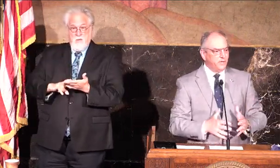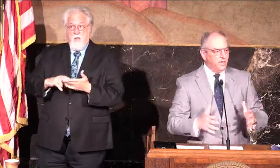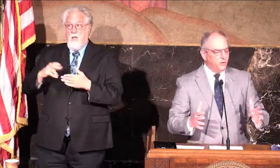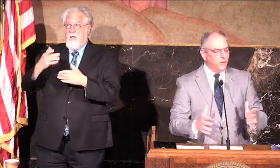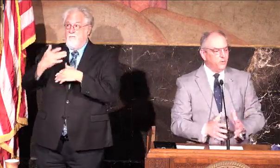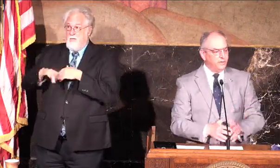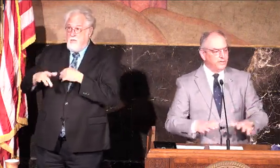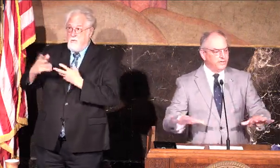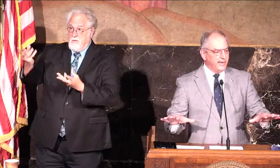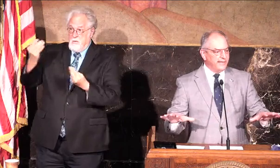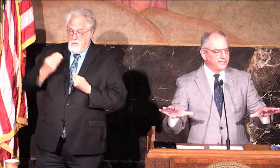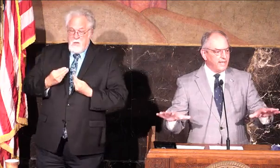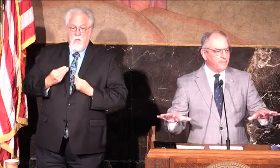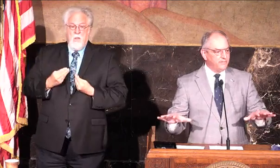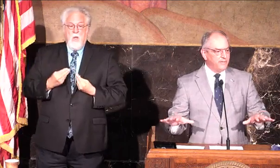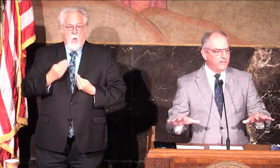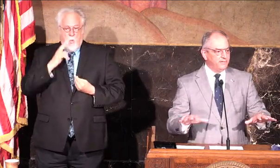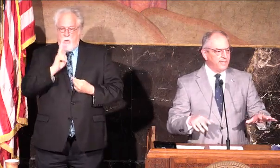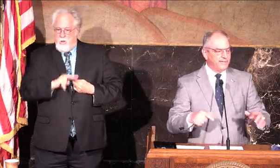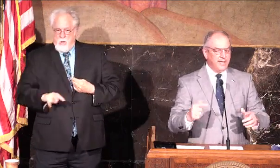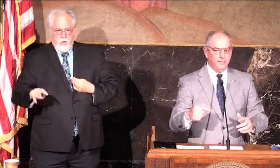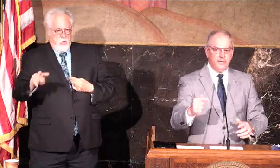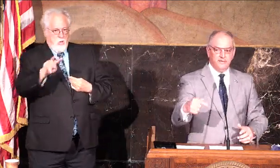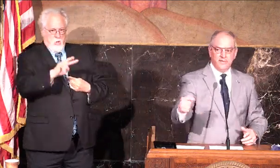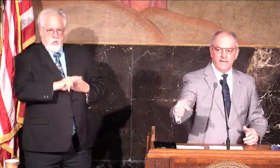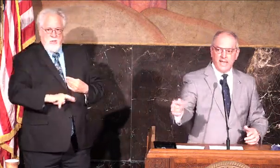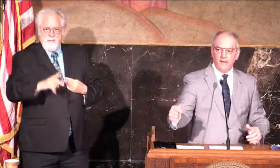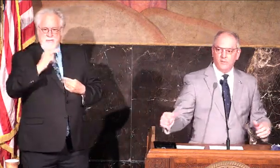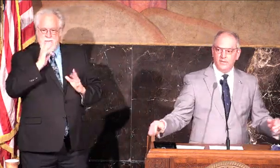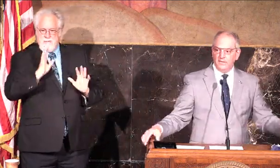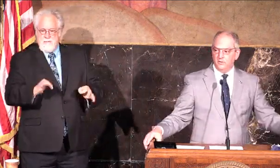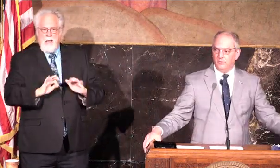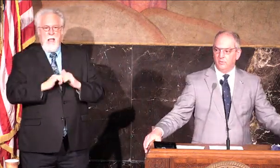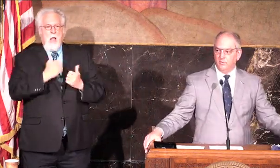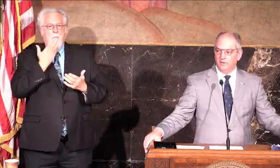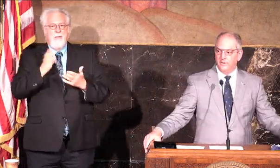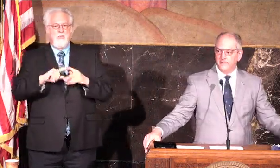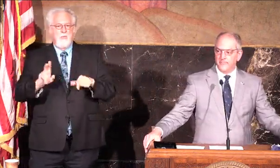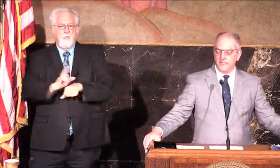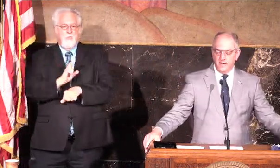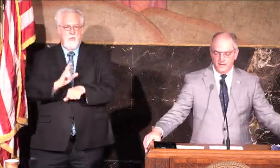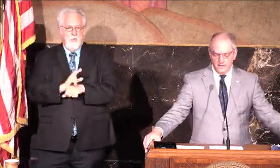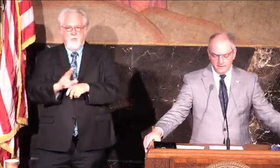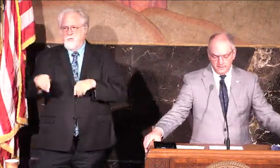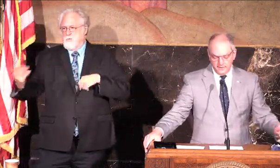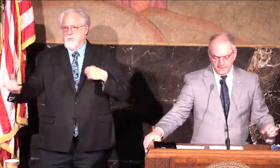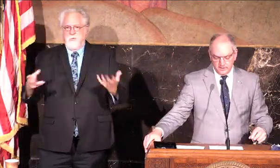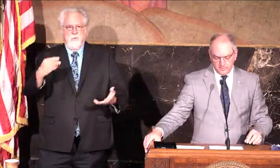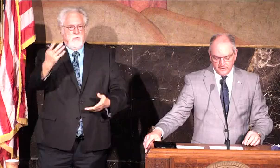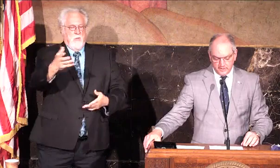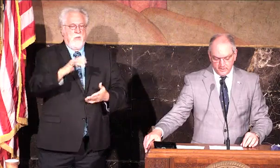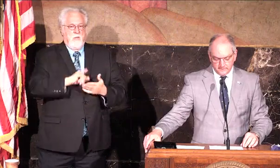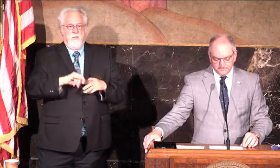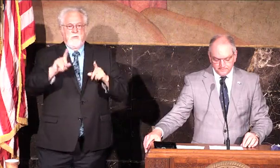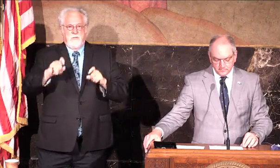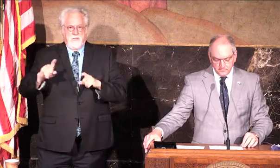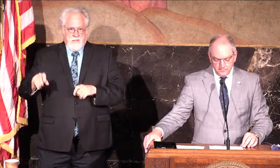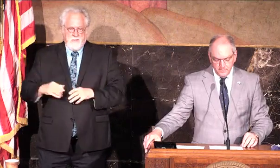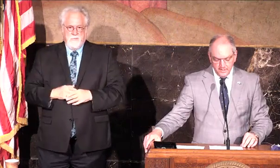us, we will look at the landscape as it is at that time and then decide how we need to employ these